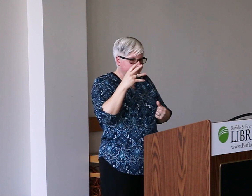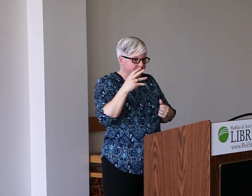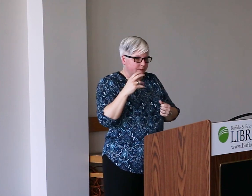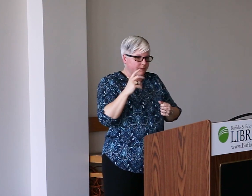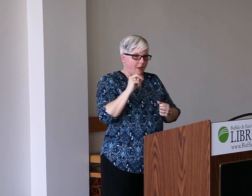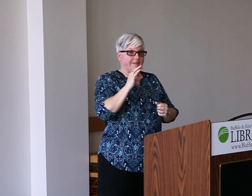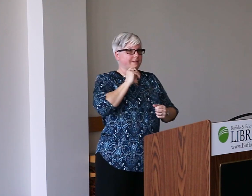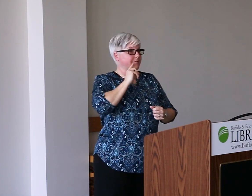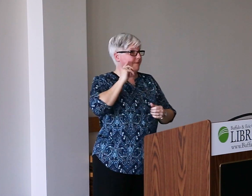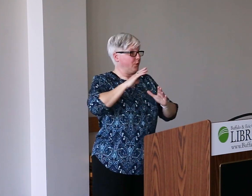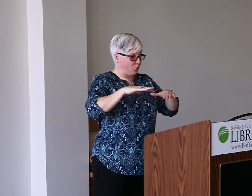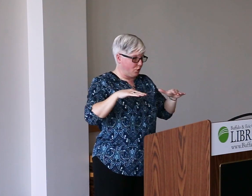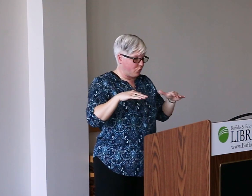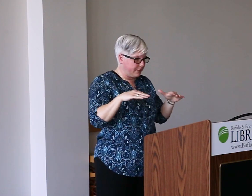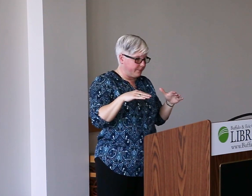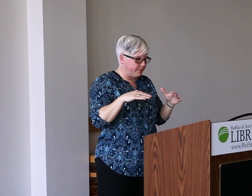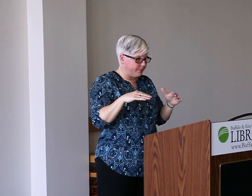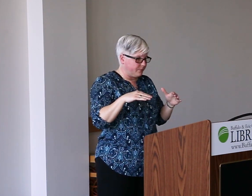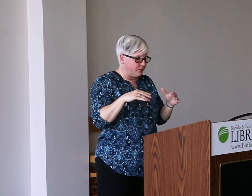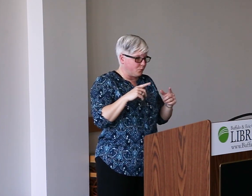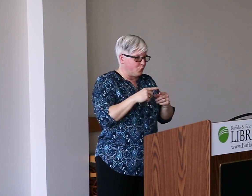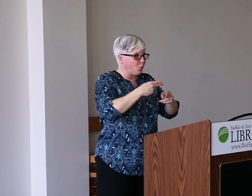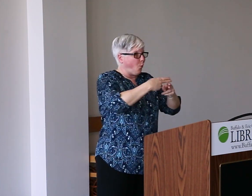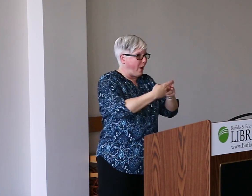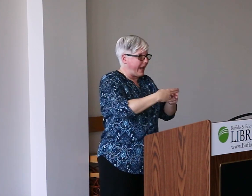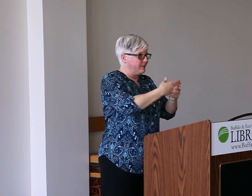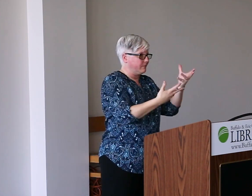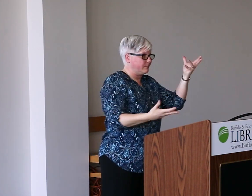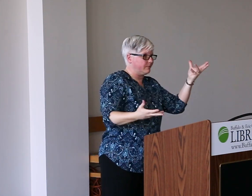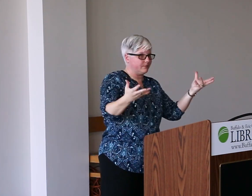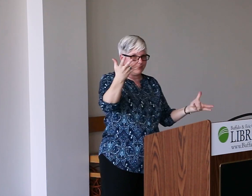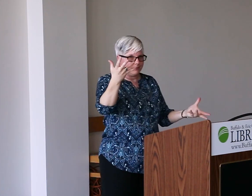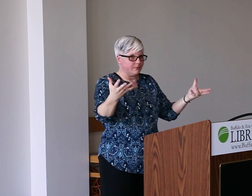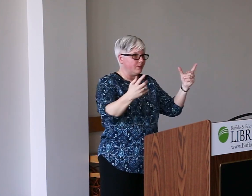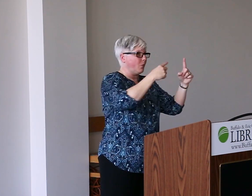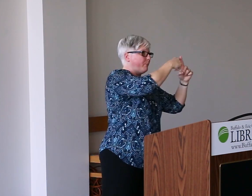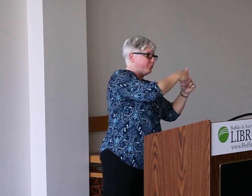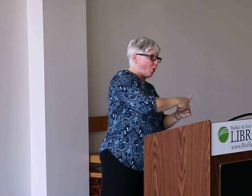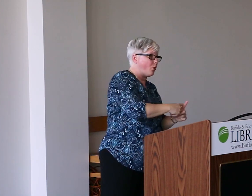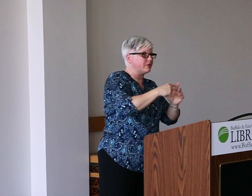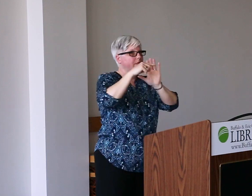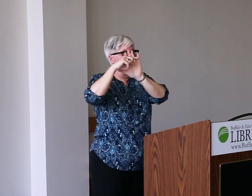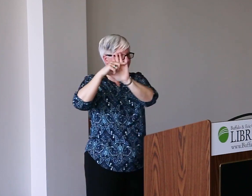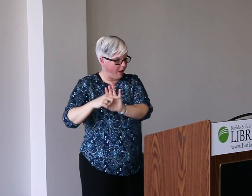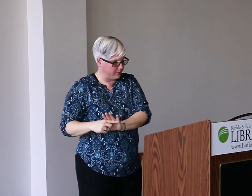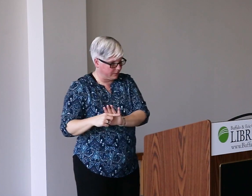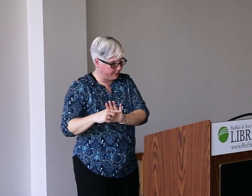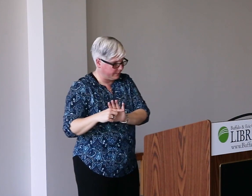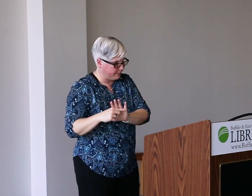parents of deaf children to weigh the pros and the cons.